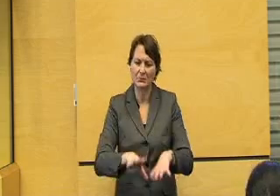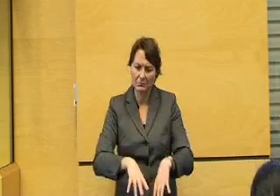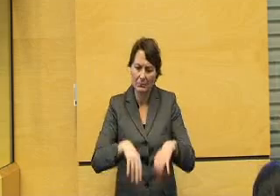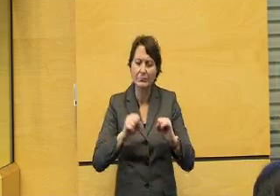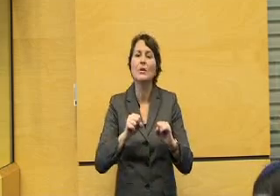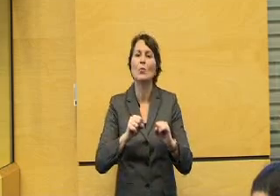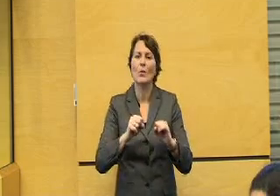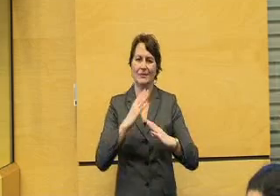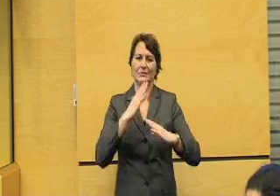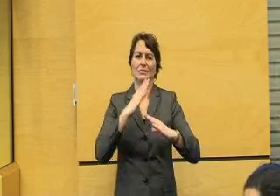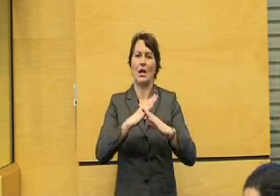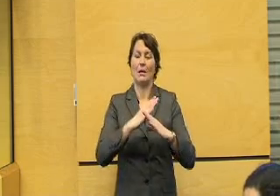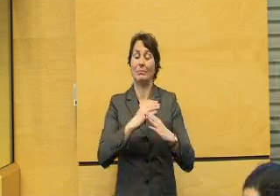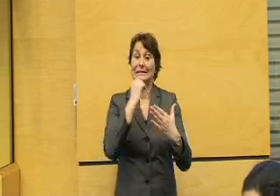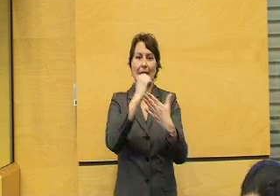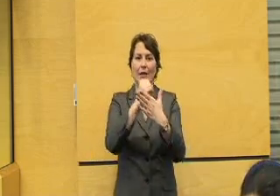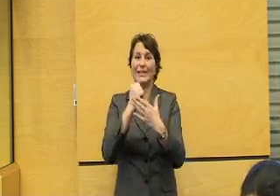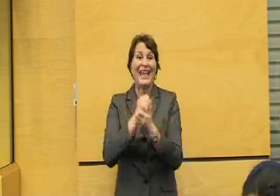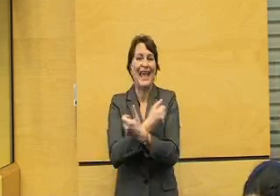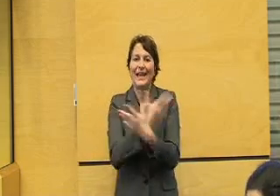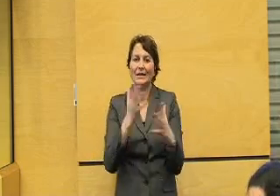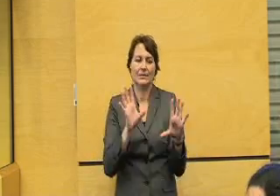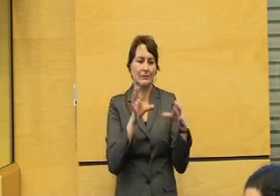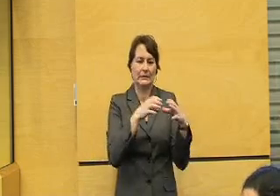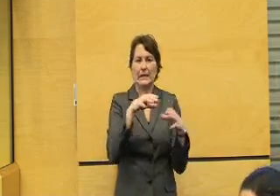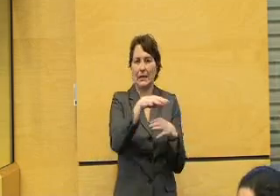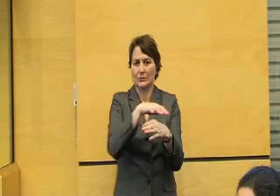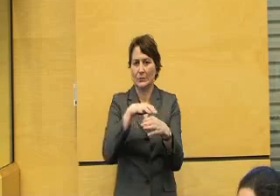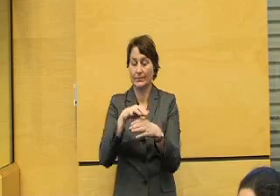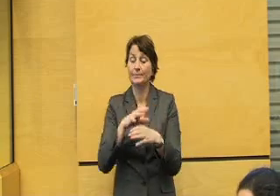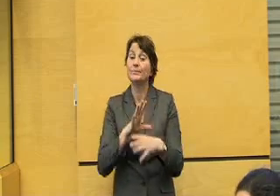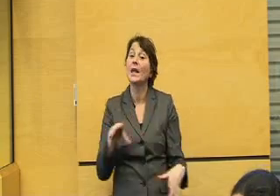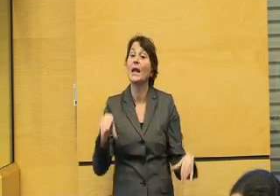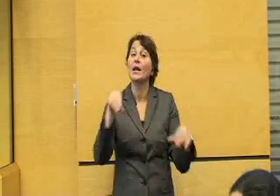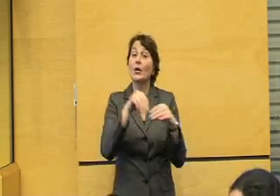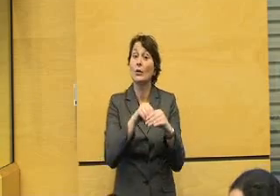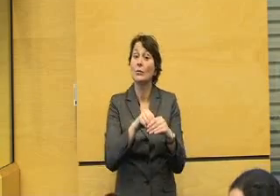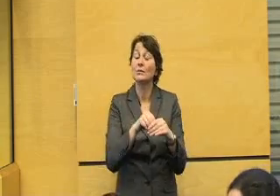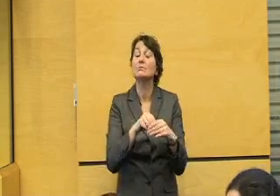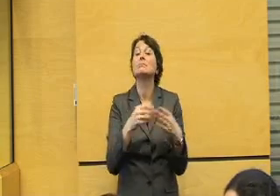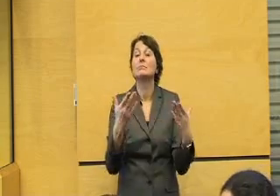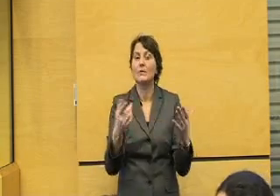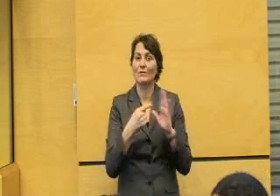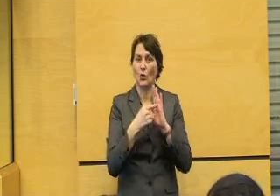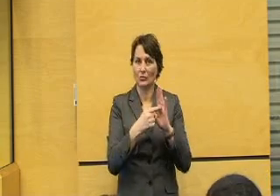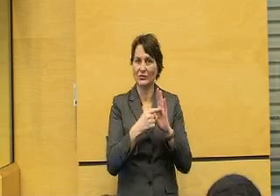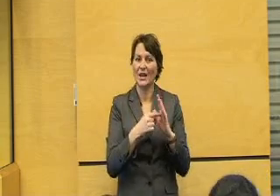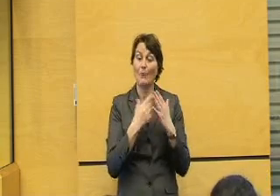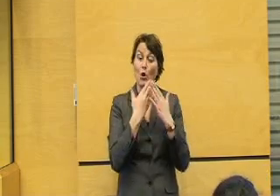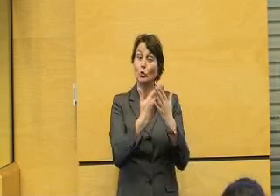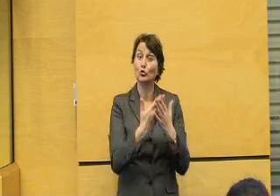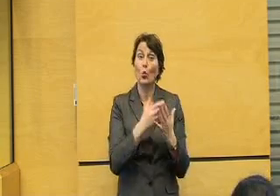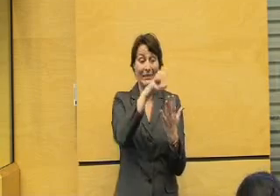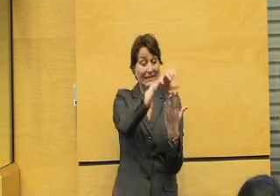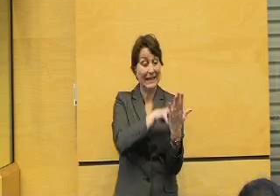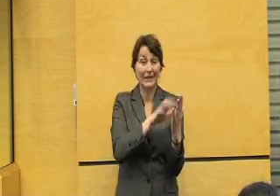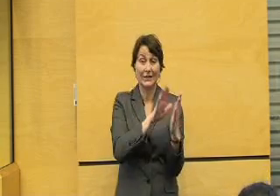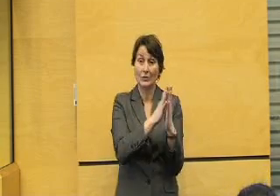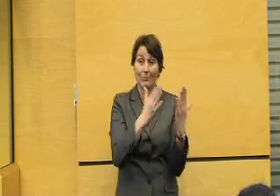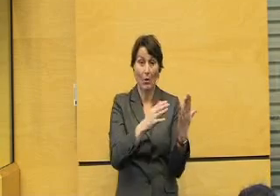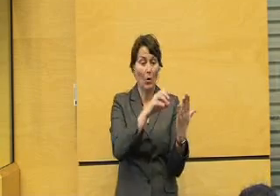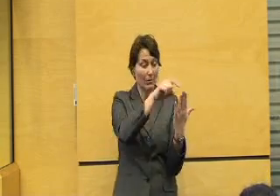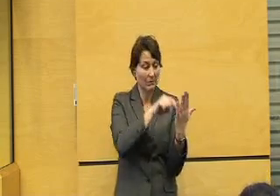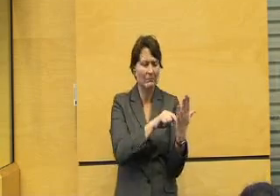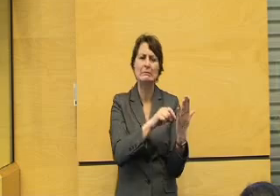all sectors, including, for example, stereotyping in school textbooks, in the